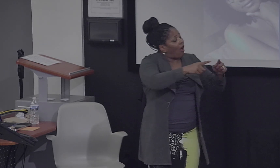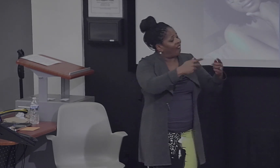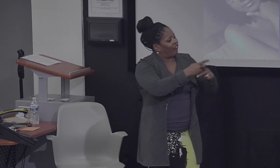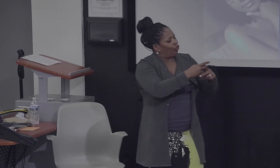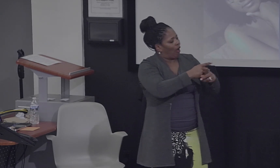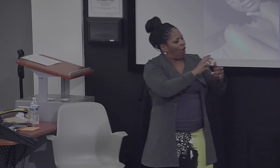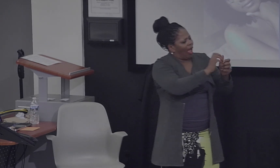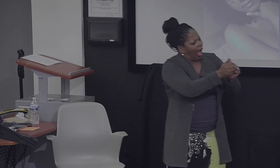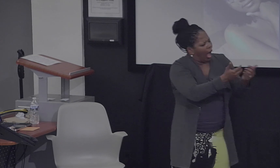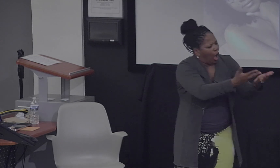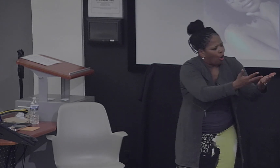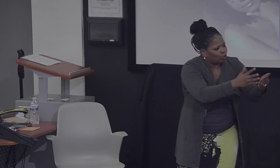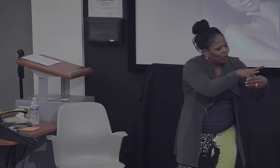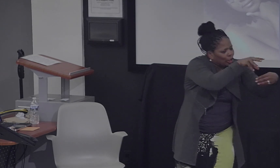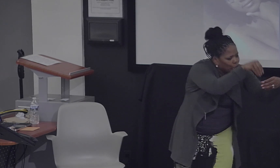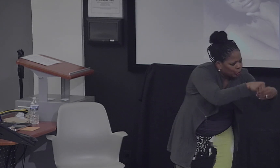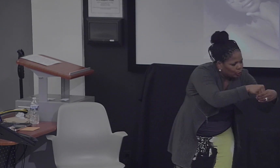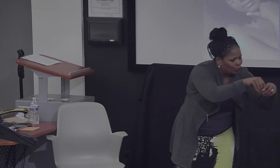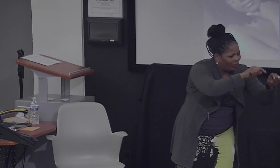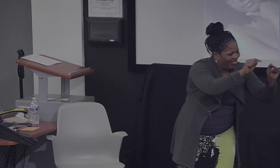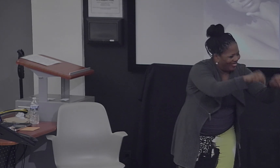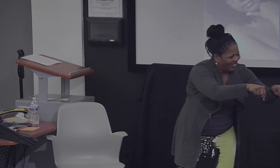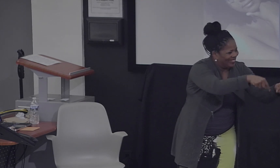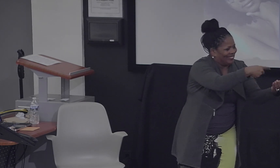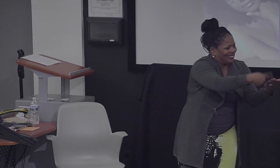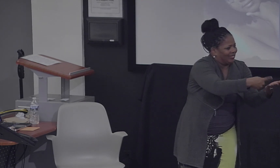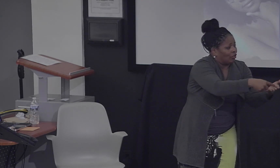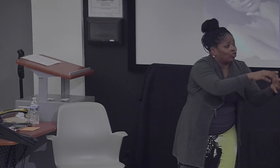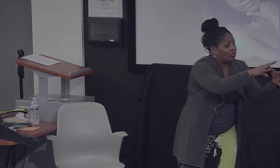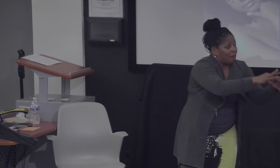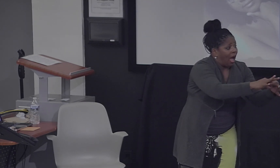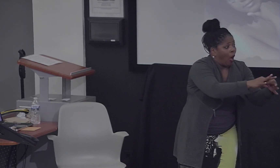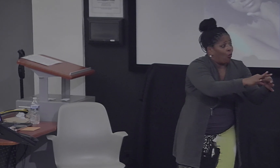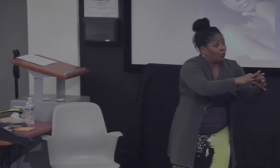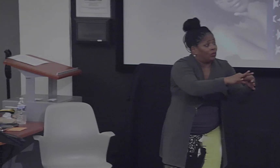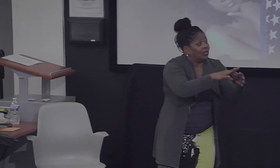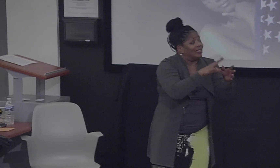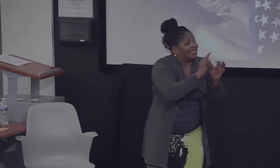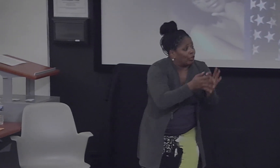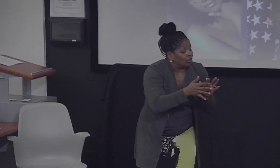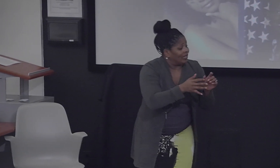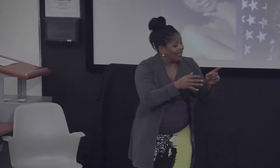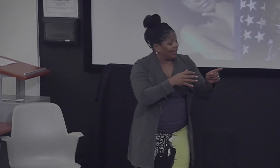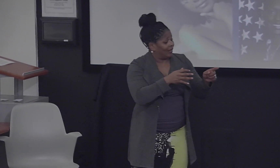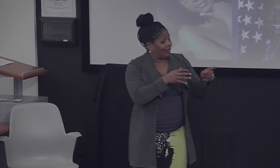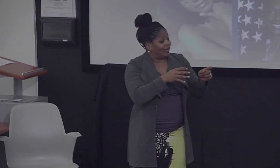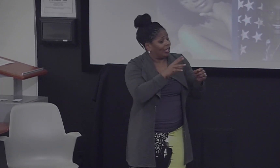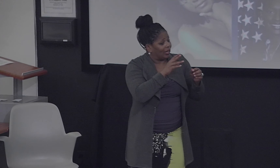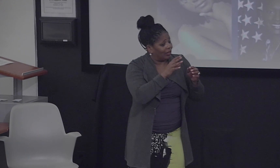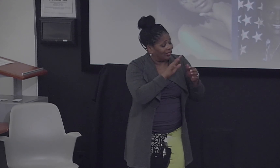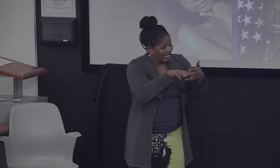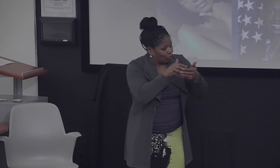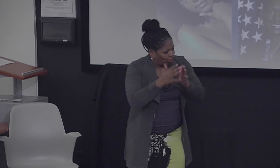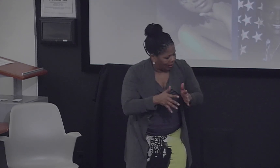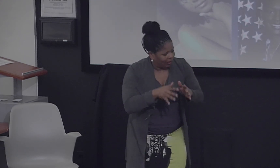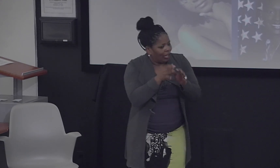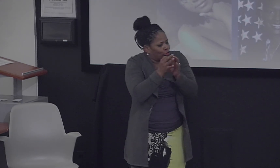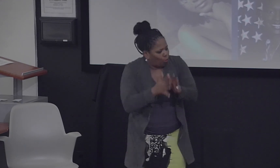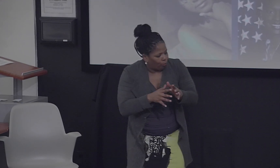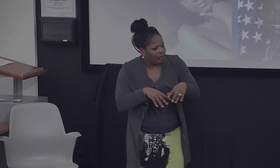and I'm not sure the exact context, but figuring out how to include people from education in the conversation.